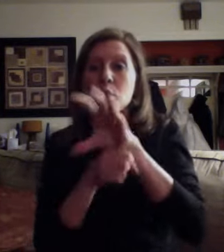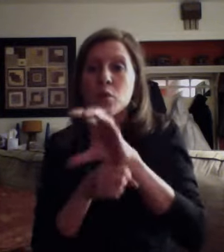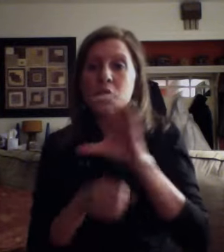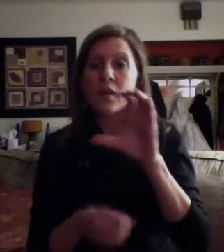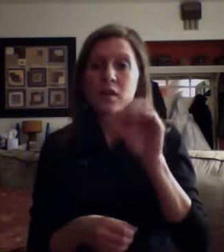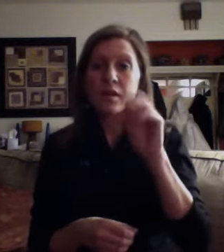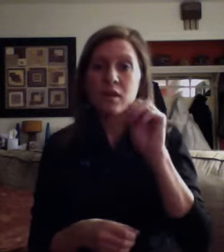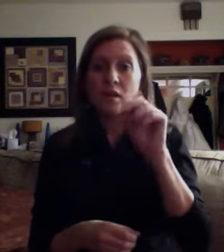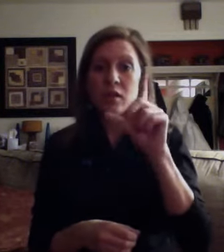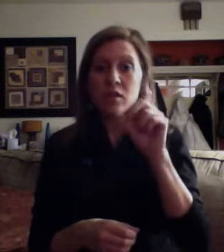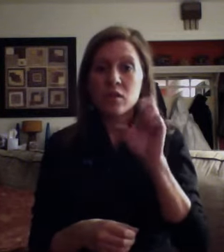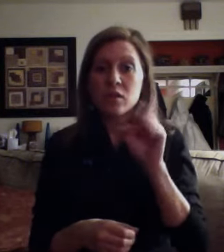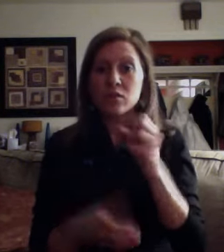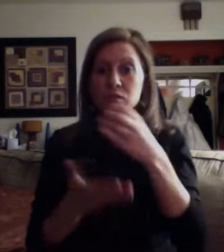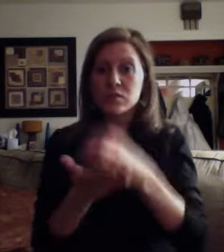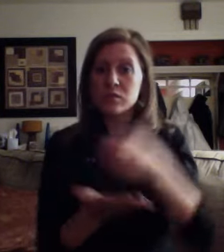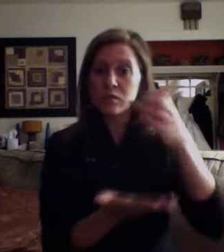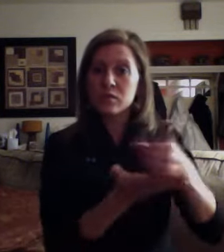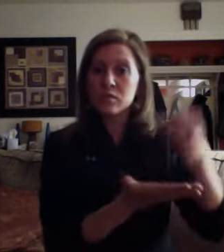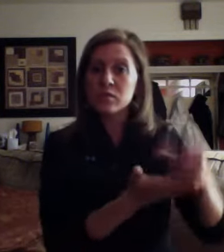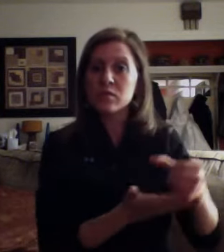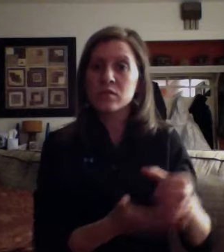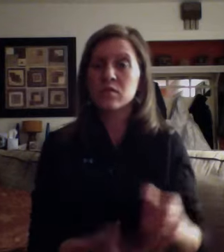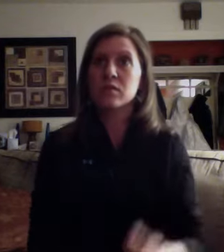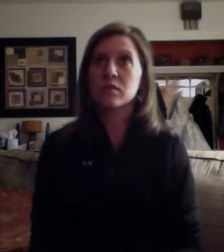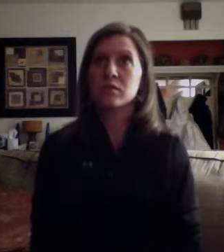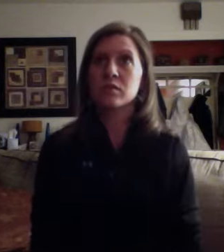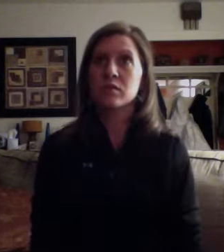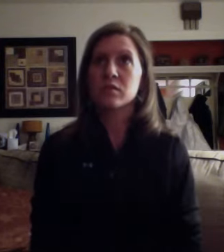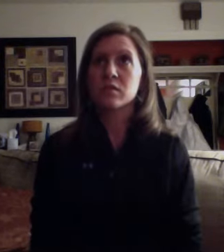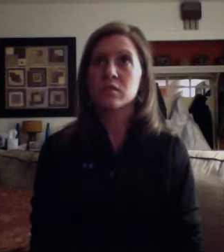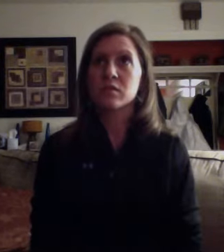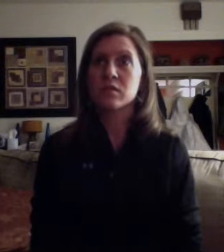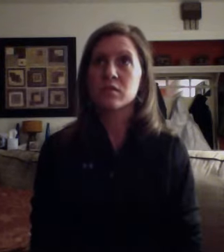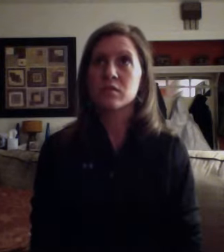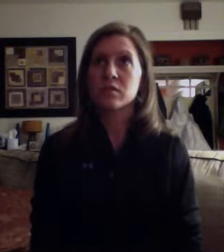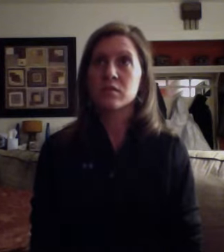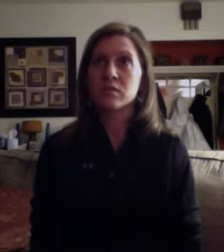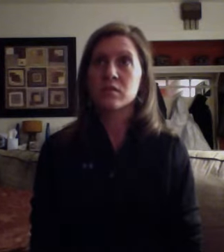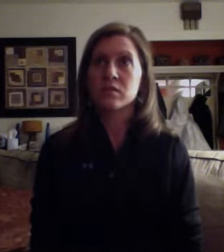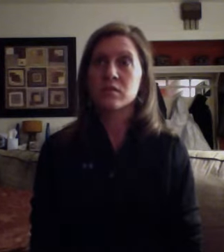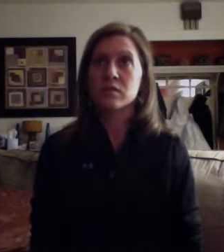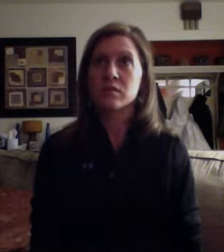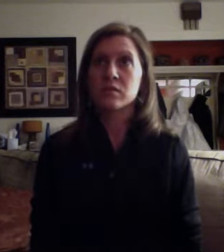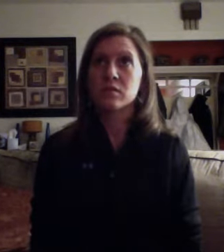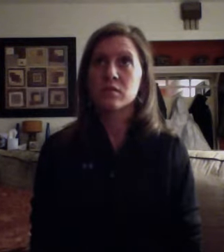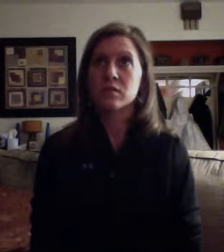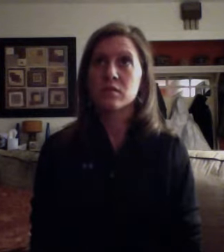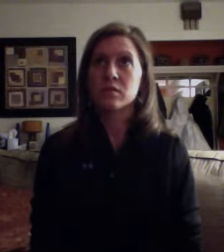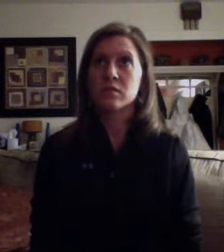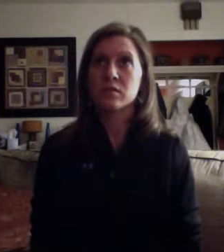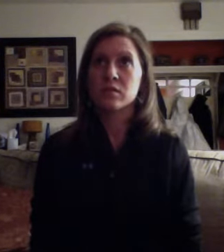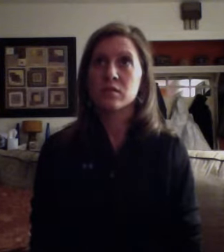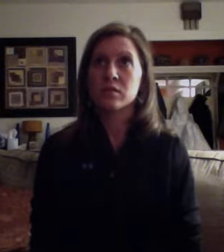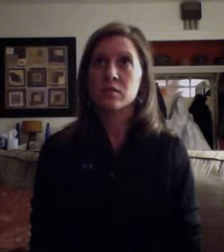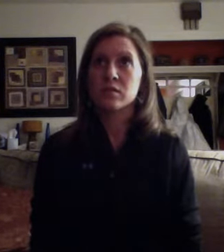And so I make sure to have intentions written out, so if nobody has anybody to pray for, I whip out my intentions and I have